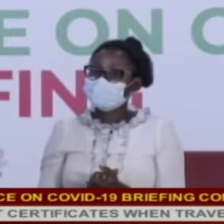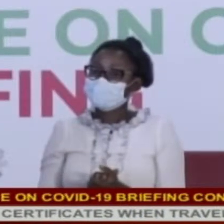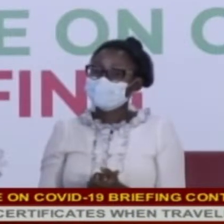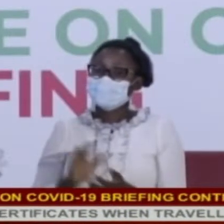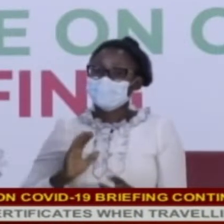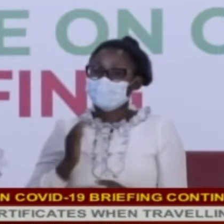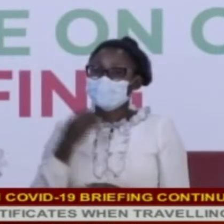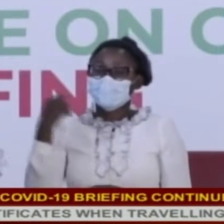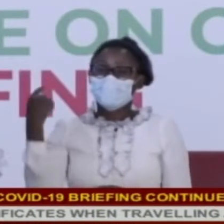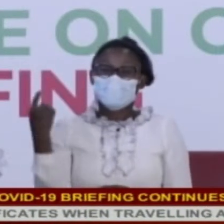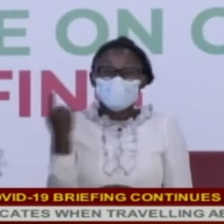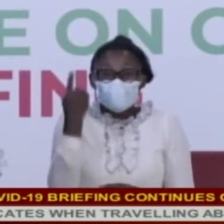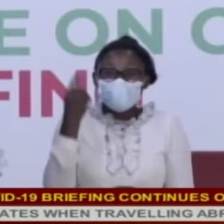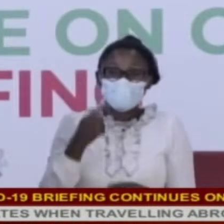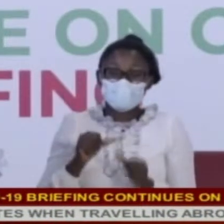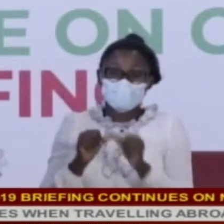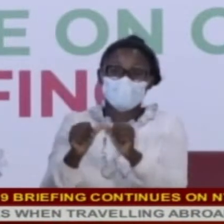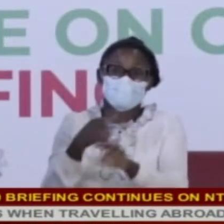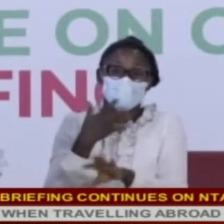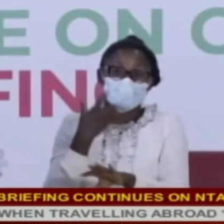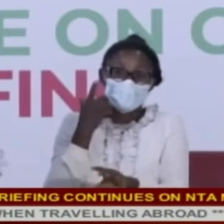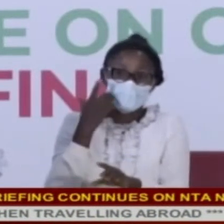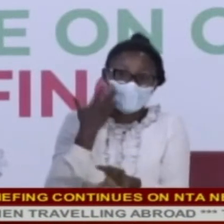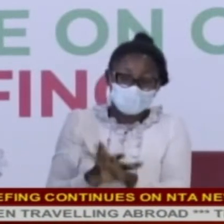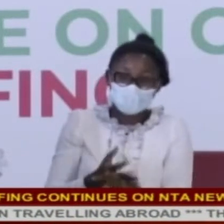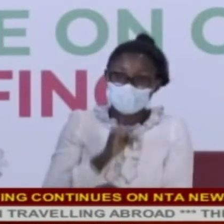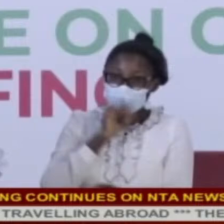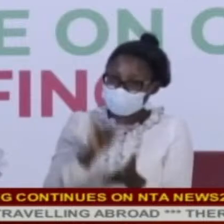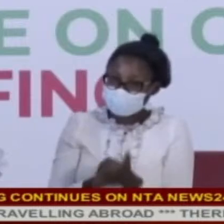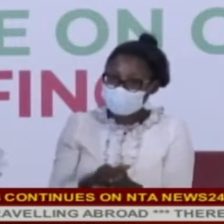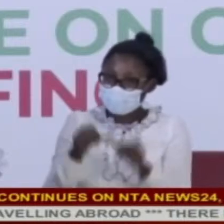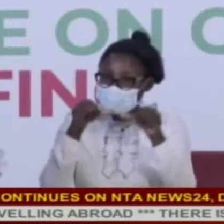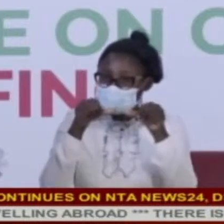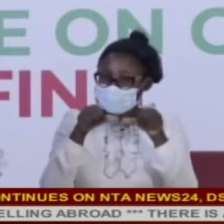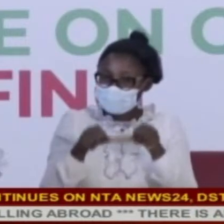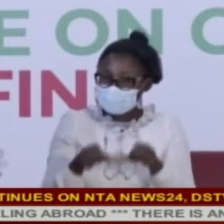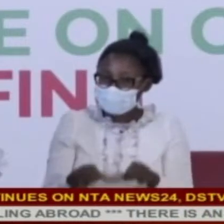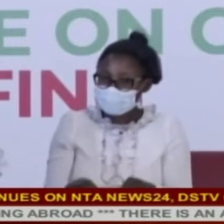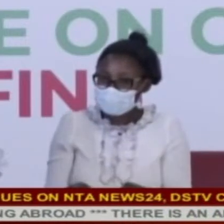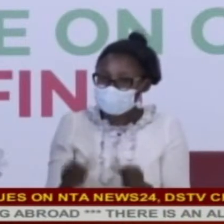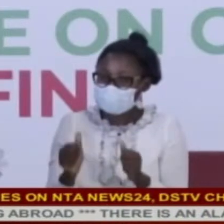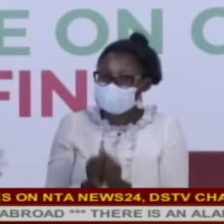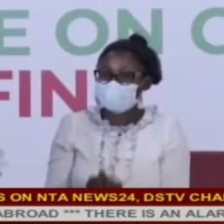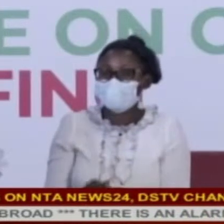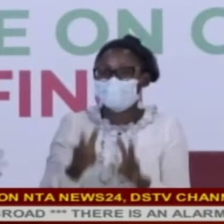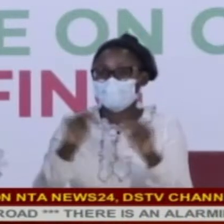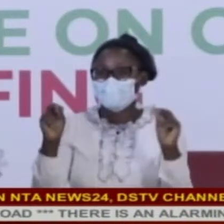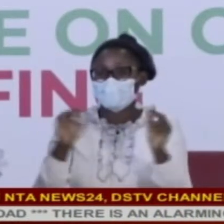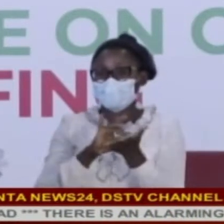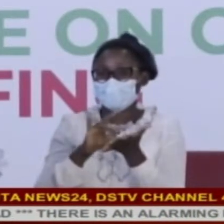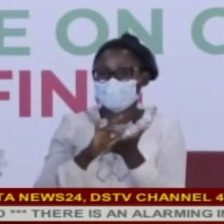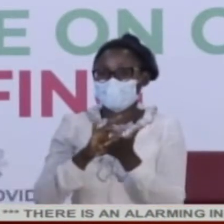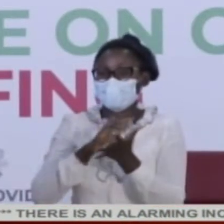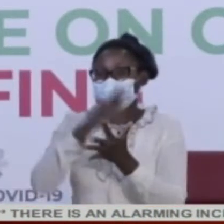Monday? Tuesday. Our number was 1,000, was it 204 or